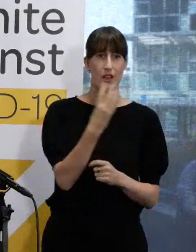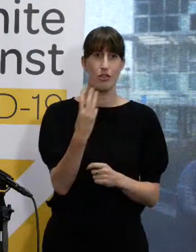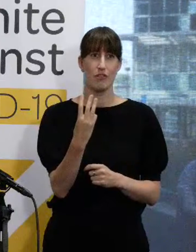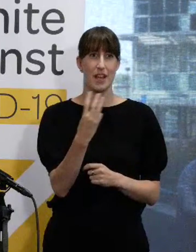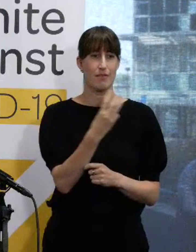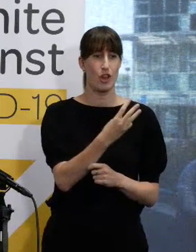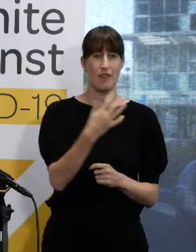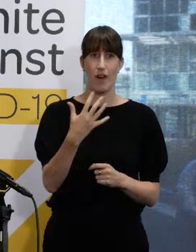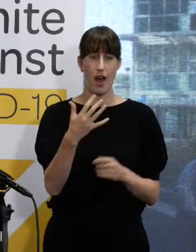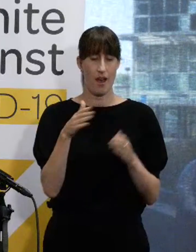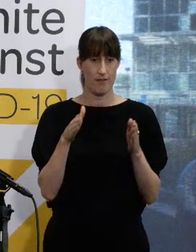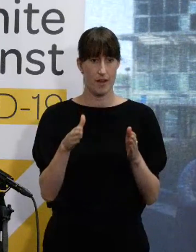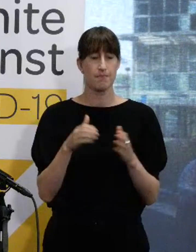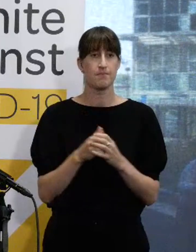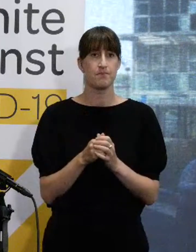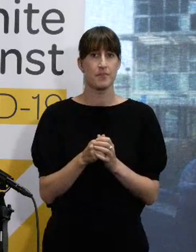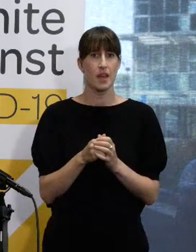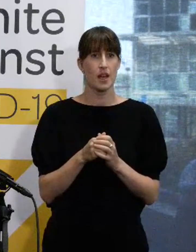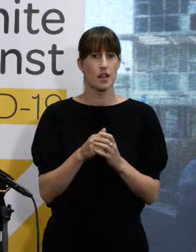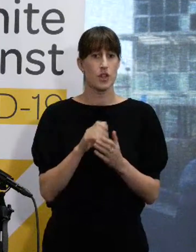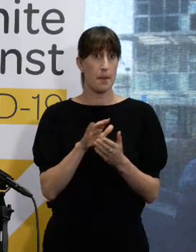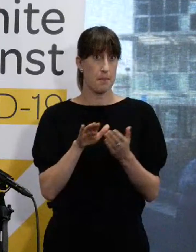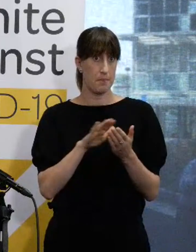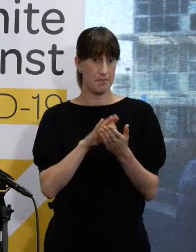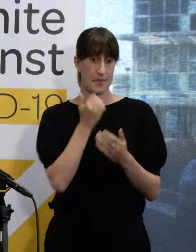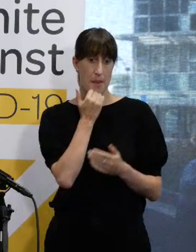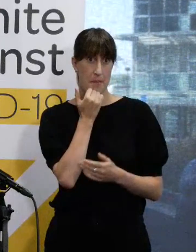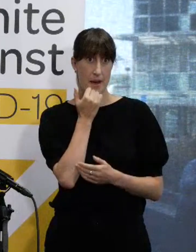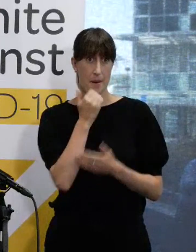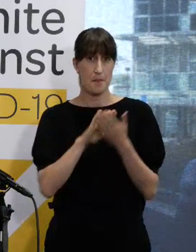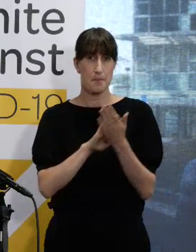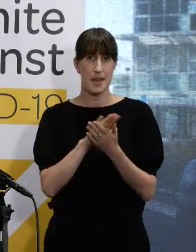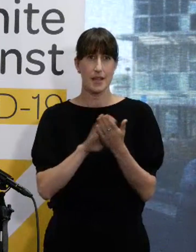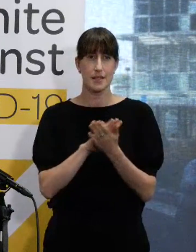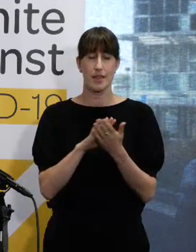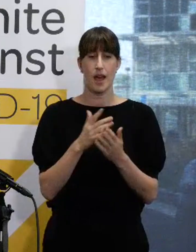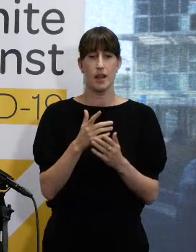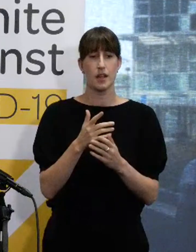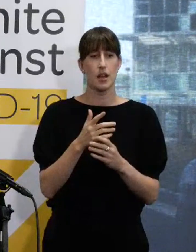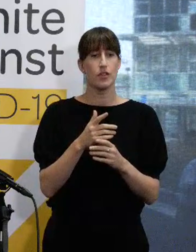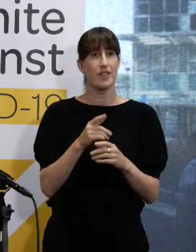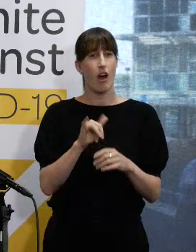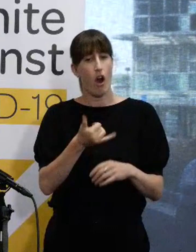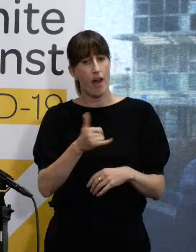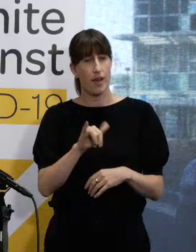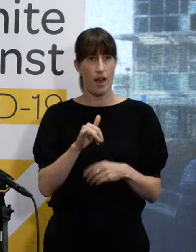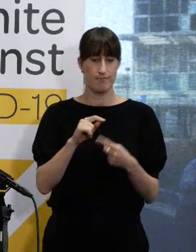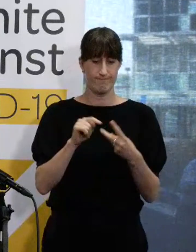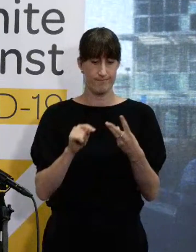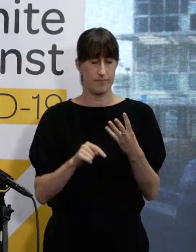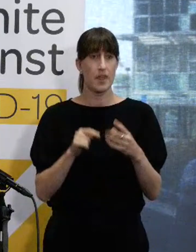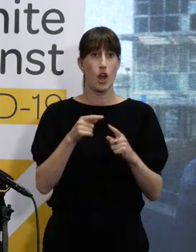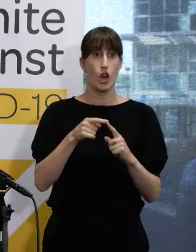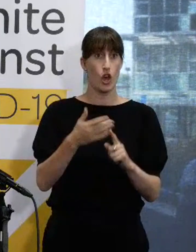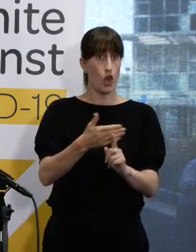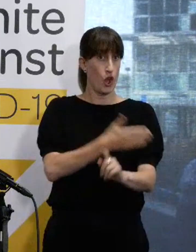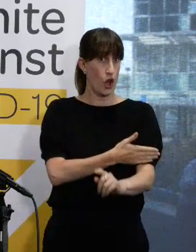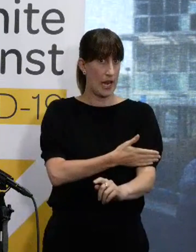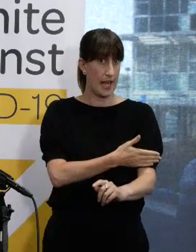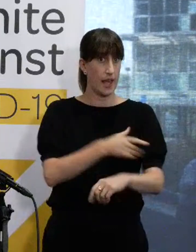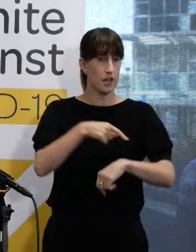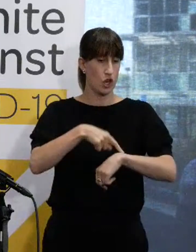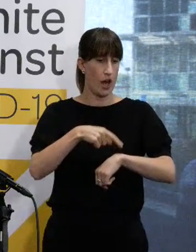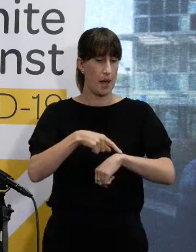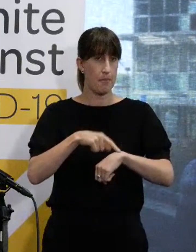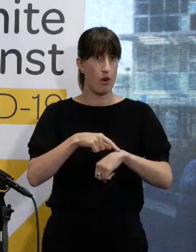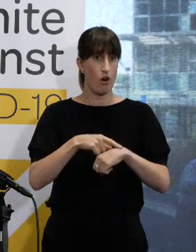This can mean either that they are early on in their infection, or that they are nearing the end of their infection,